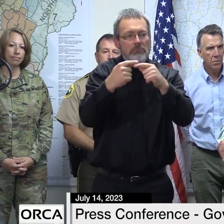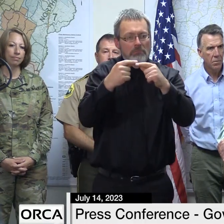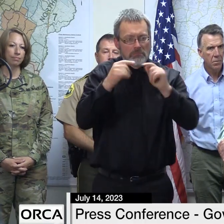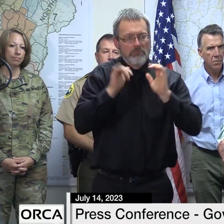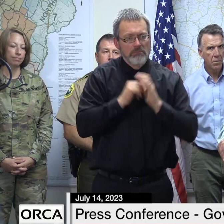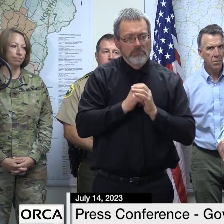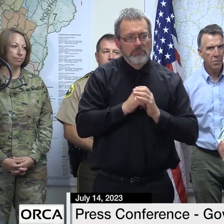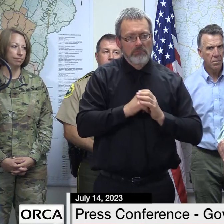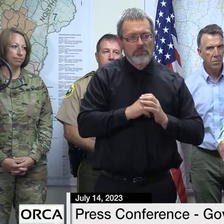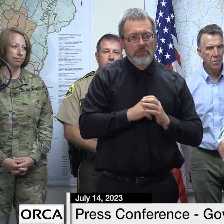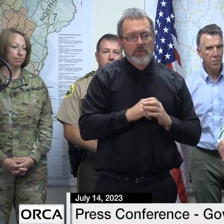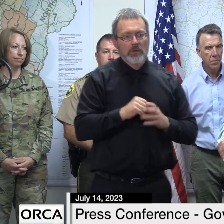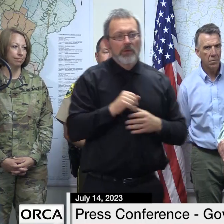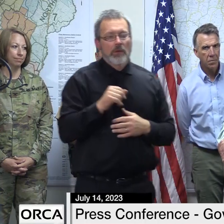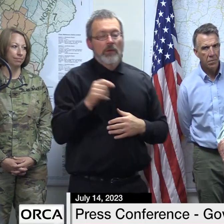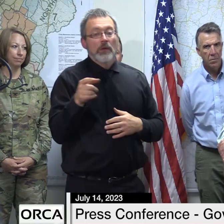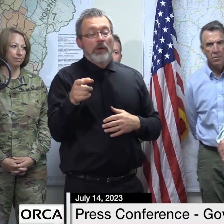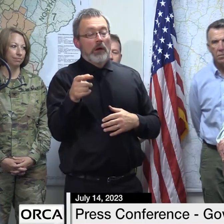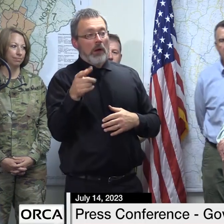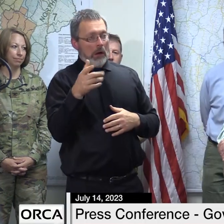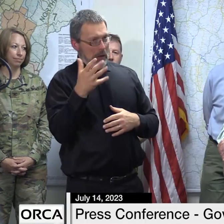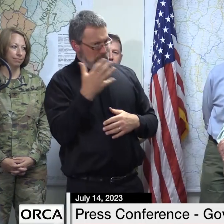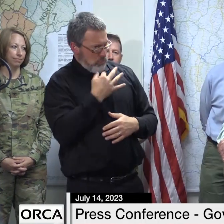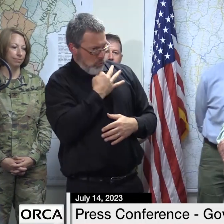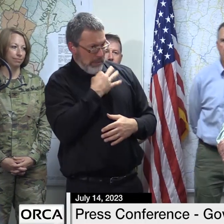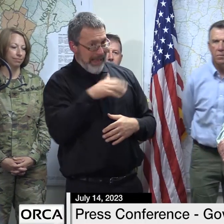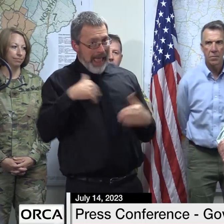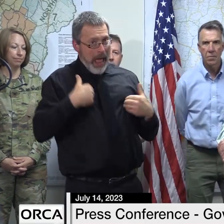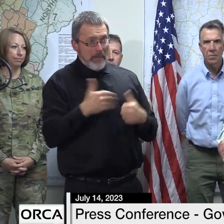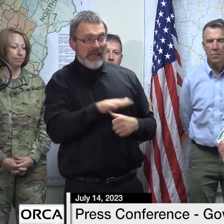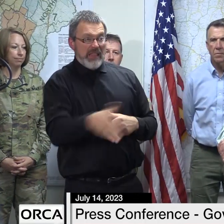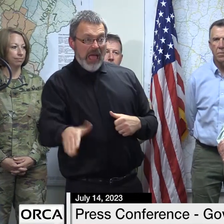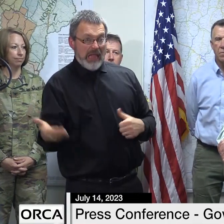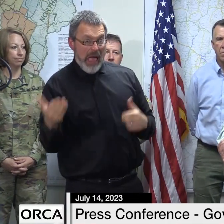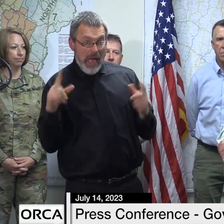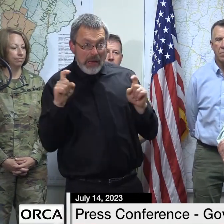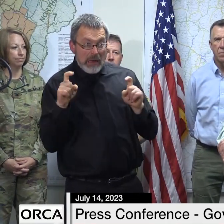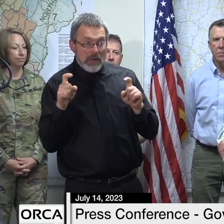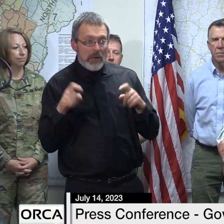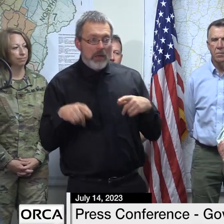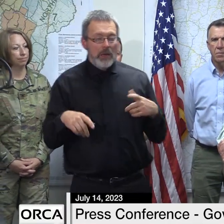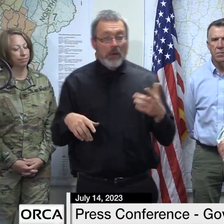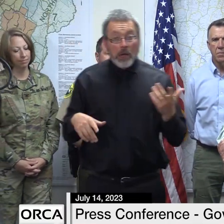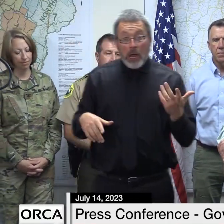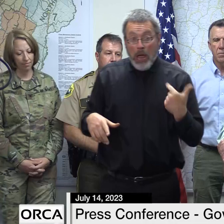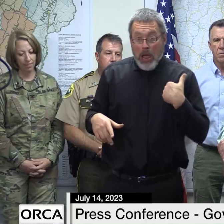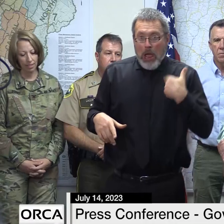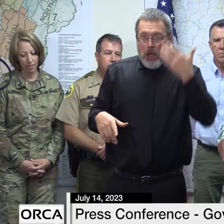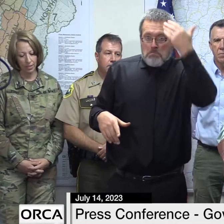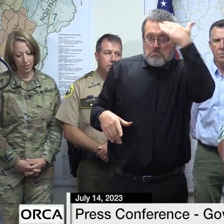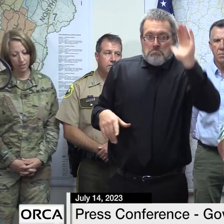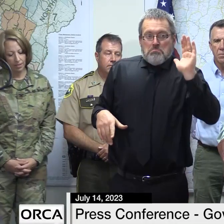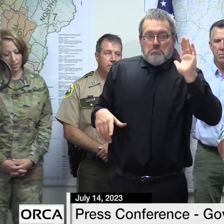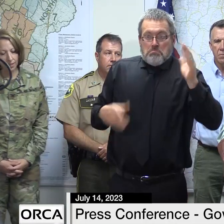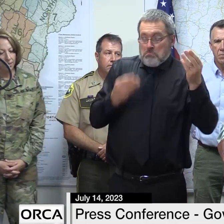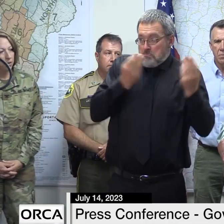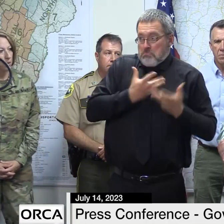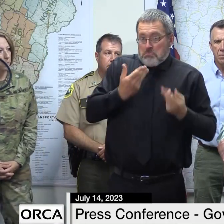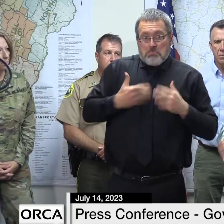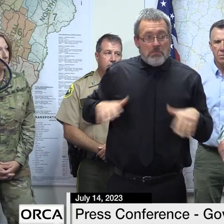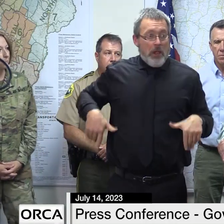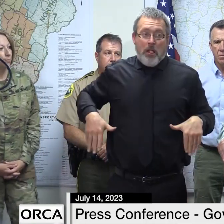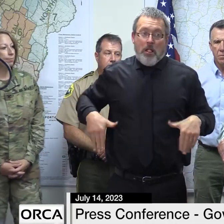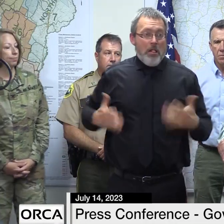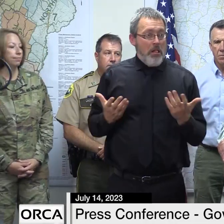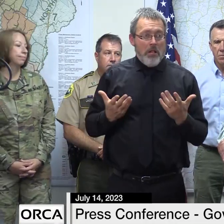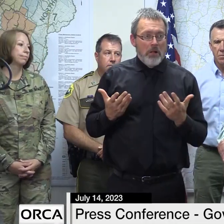I have not received any. That does not mean there have not been some. But I think, you know, farmers are pretty careful